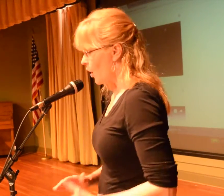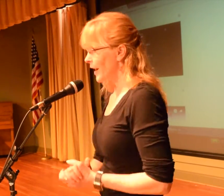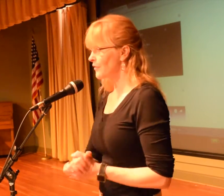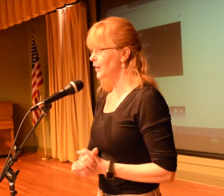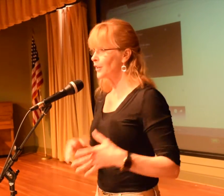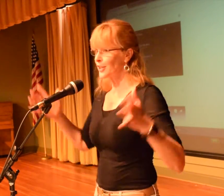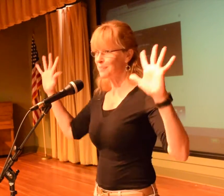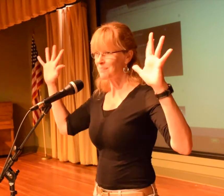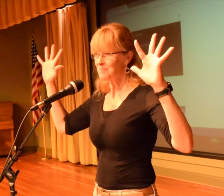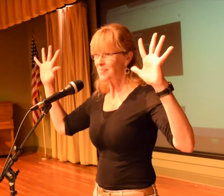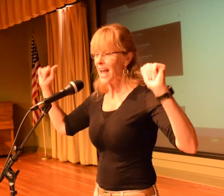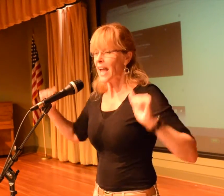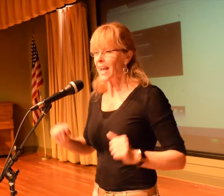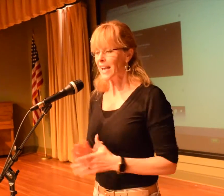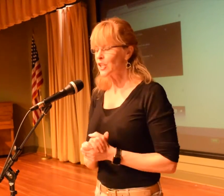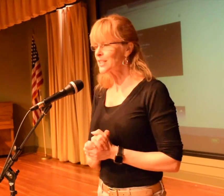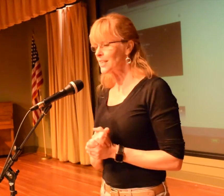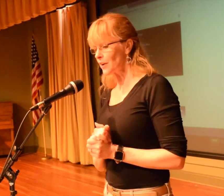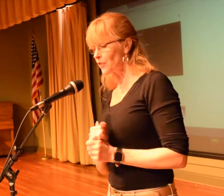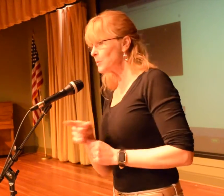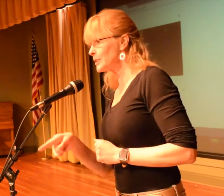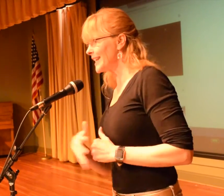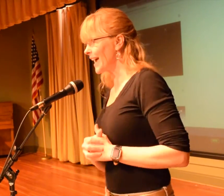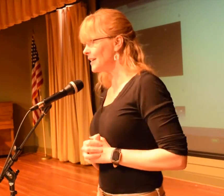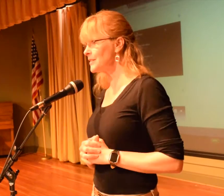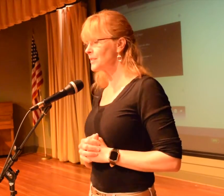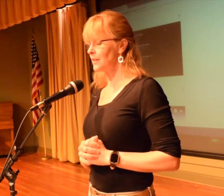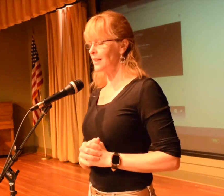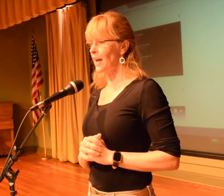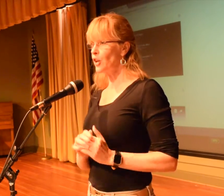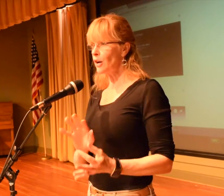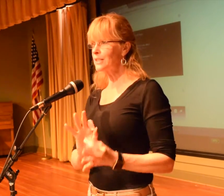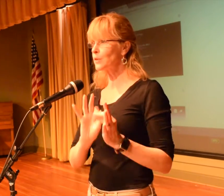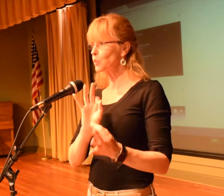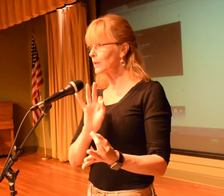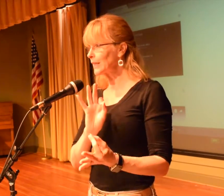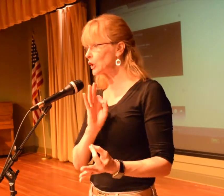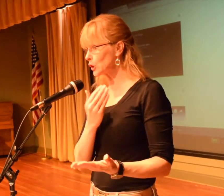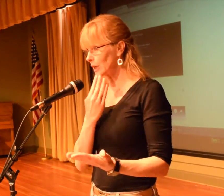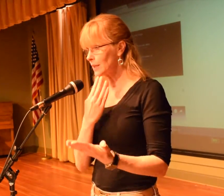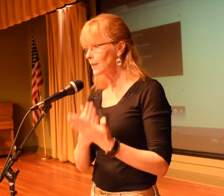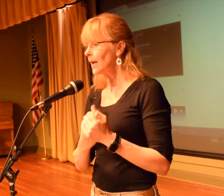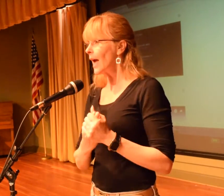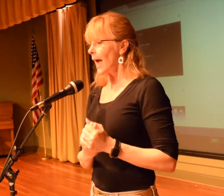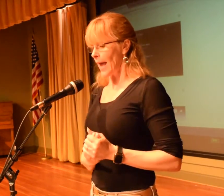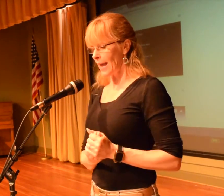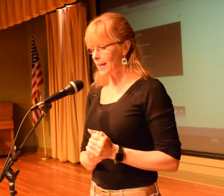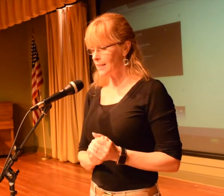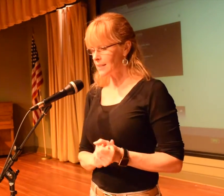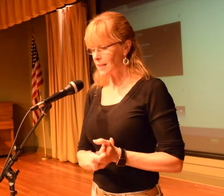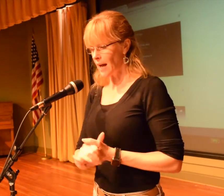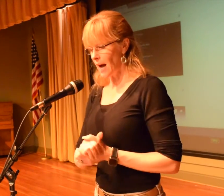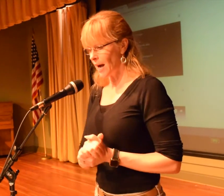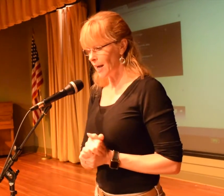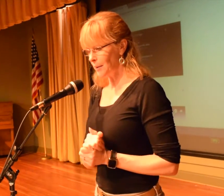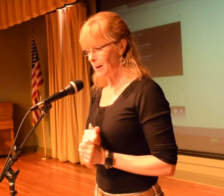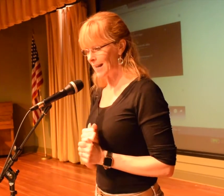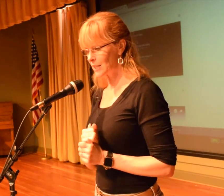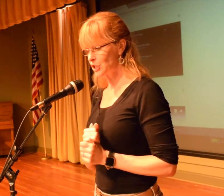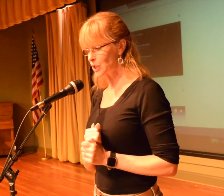Okay, very good. It looks like from your test that y'all did really good. And I just